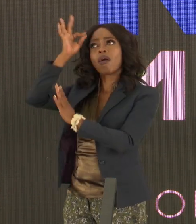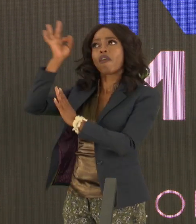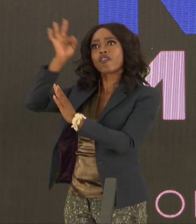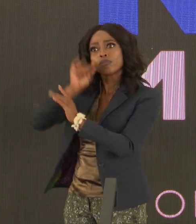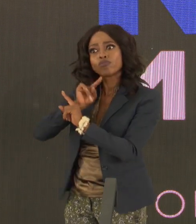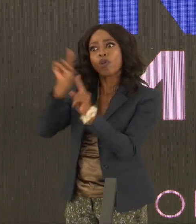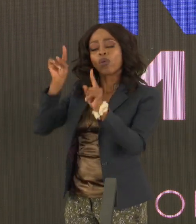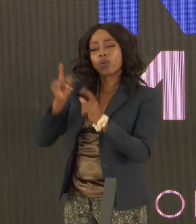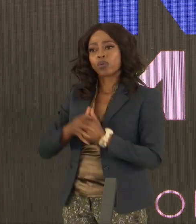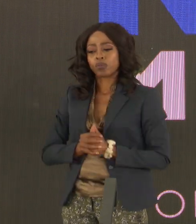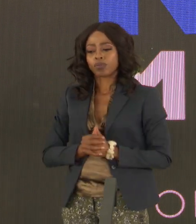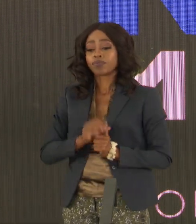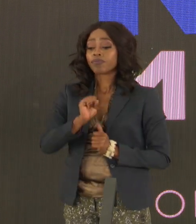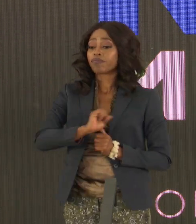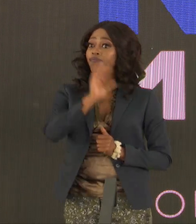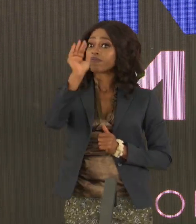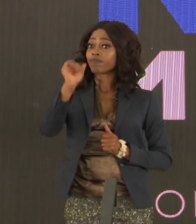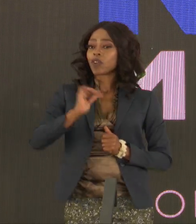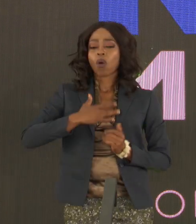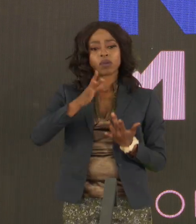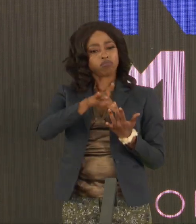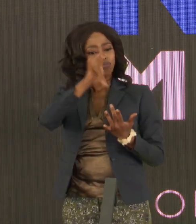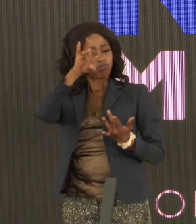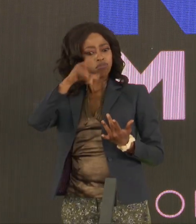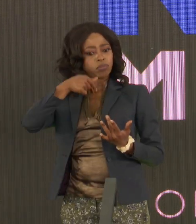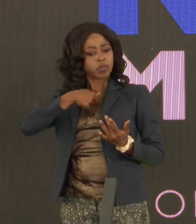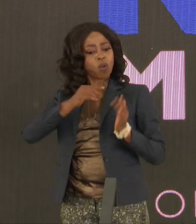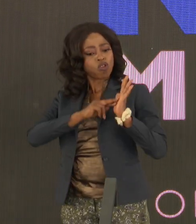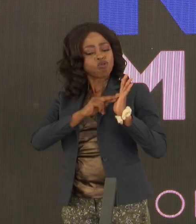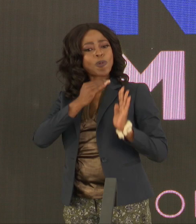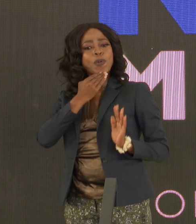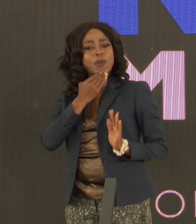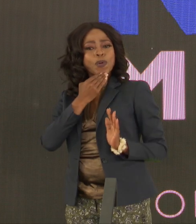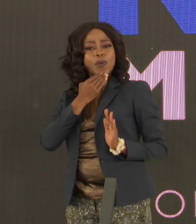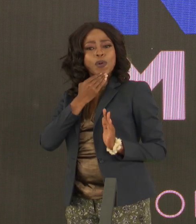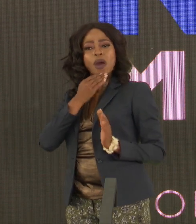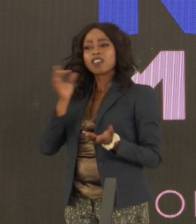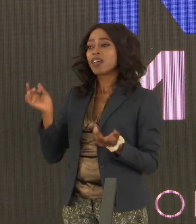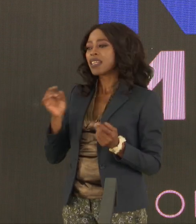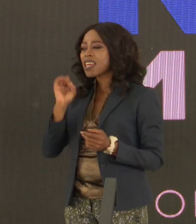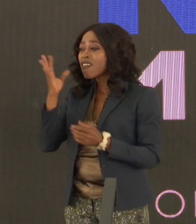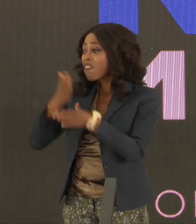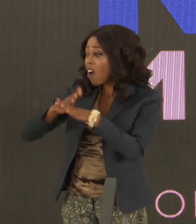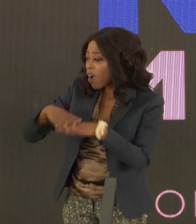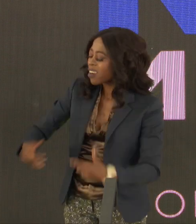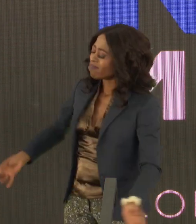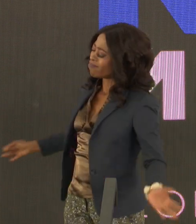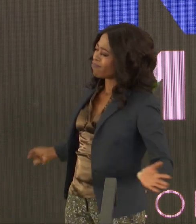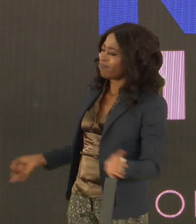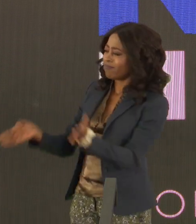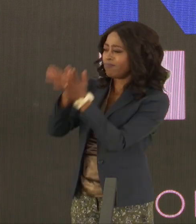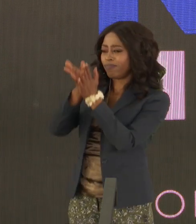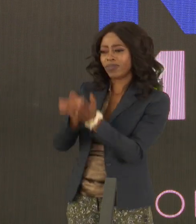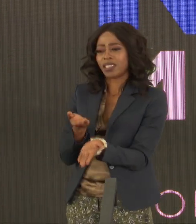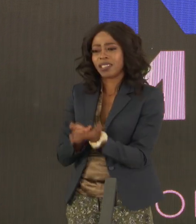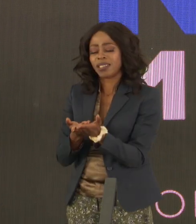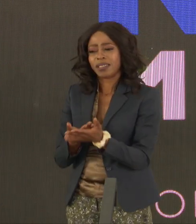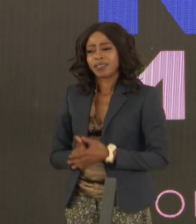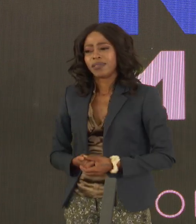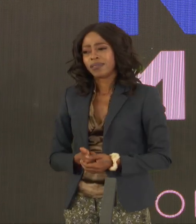dreams. South Africans want to choose their own representatives and then fire them when they are no longer doing the job.